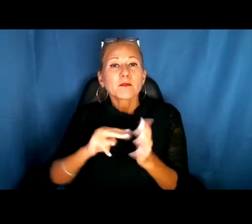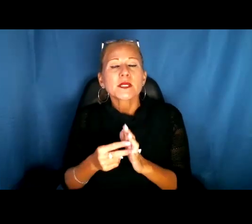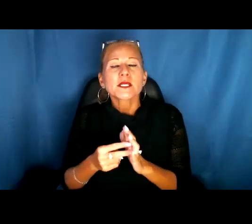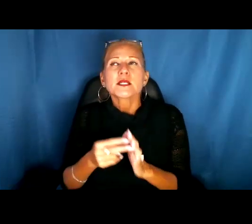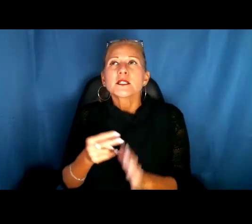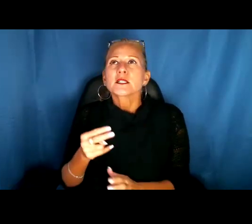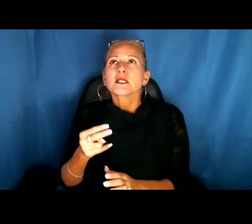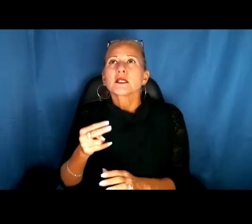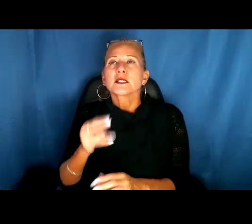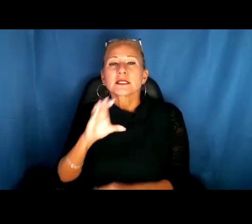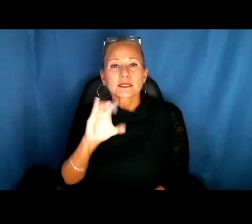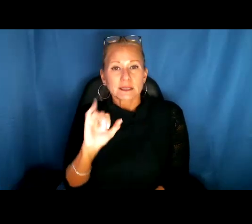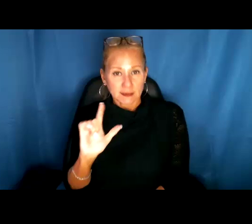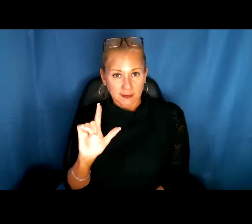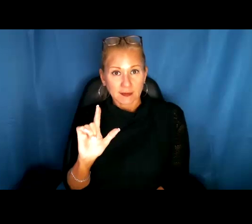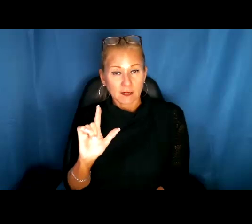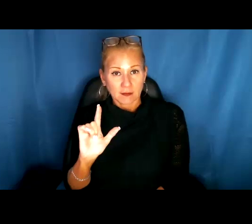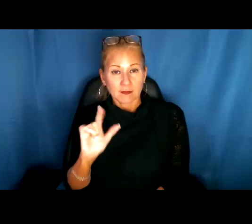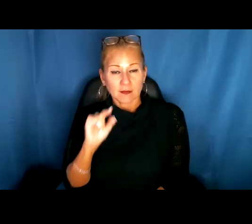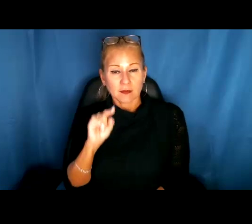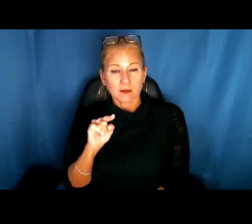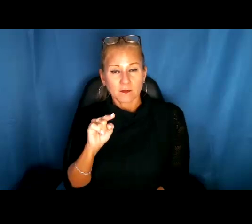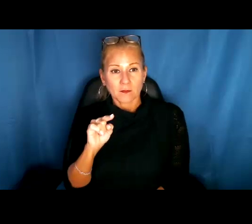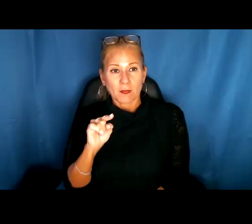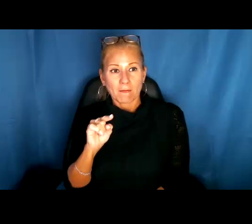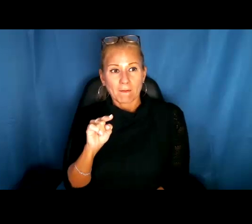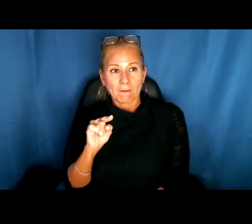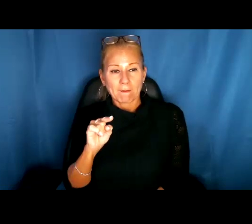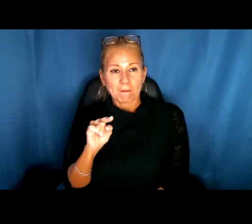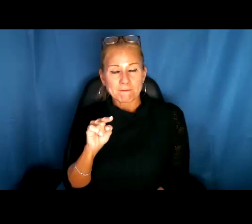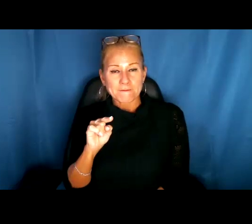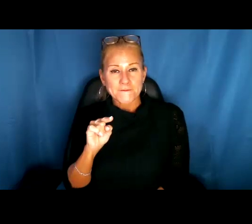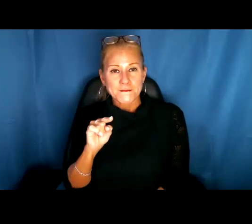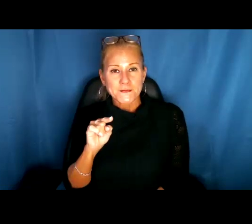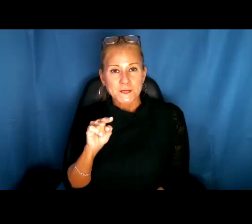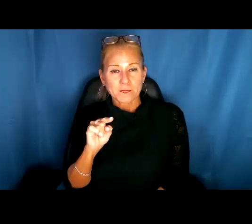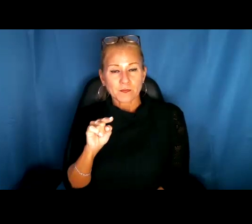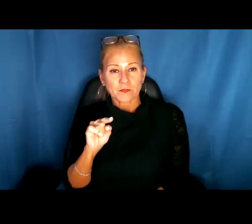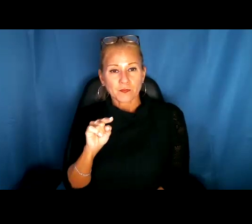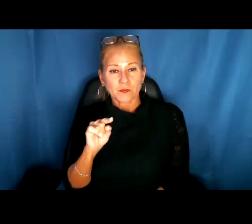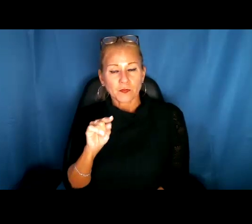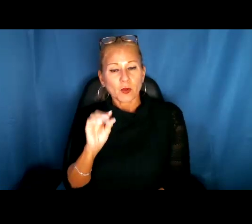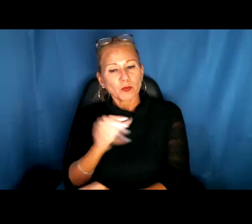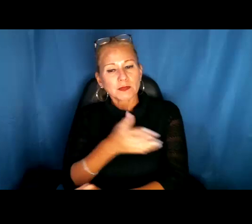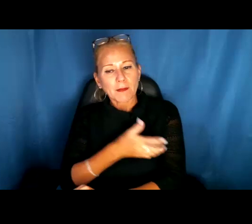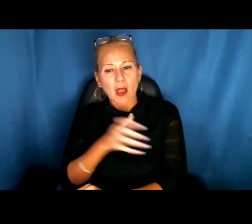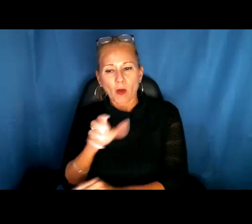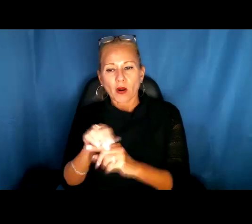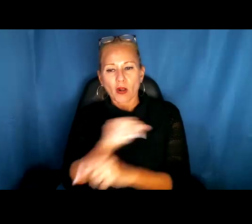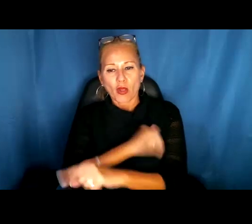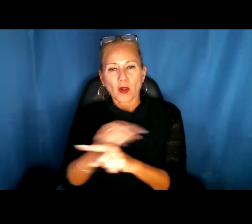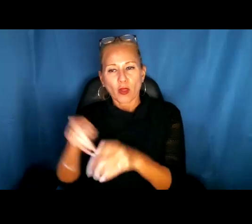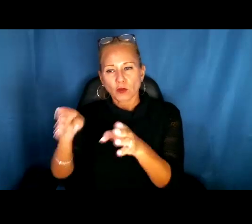the Center for Independent Living, or CIL, so I don't have to say that every time, puts the power and authority in